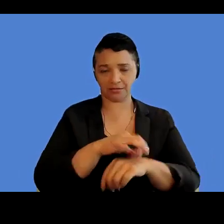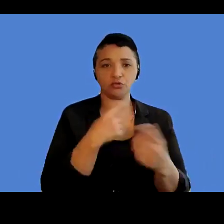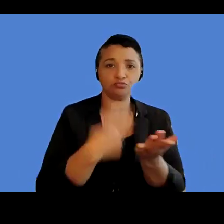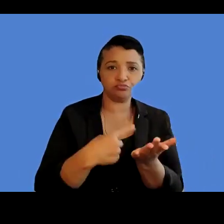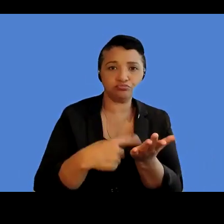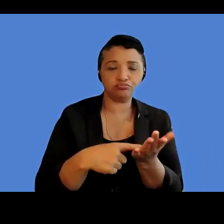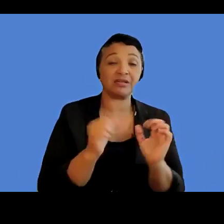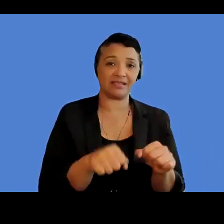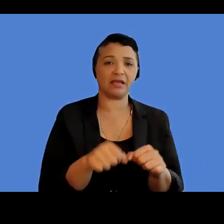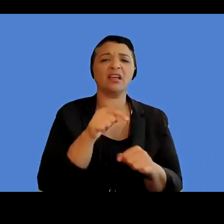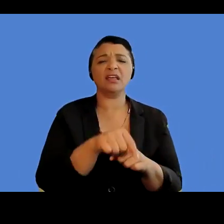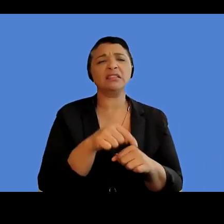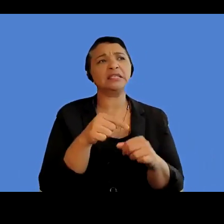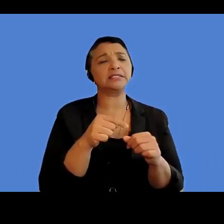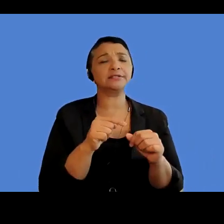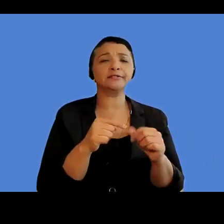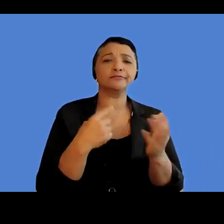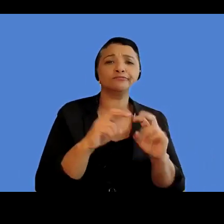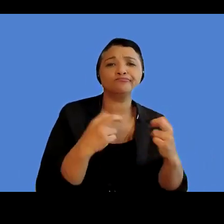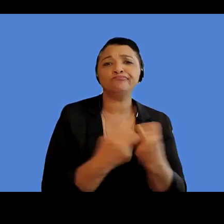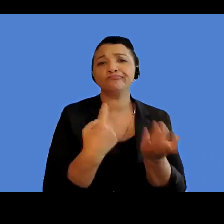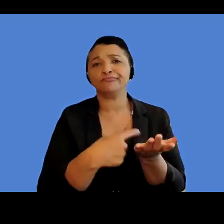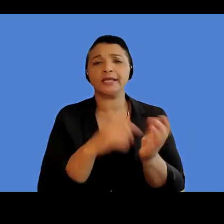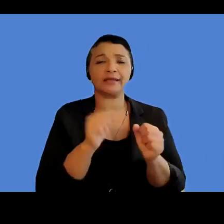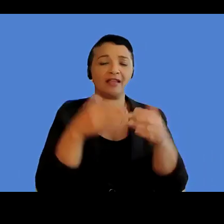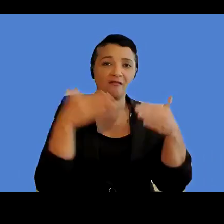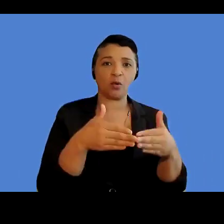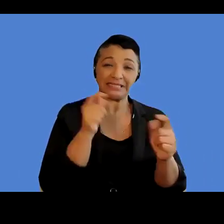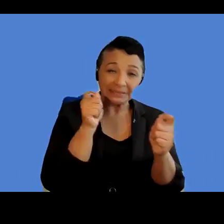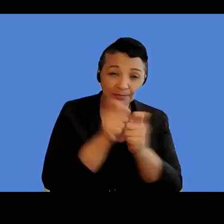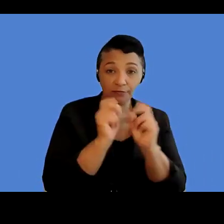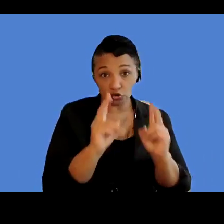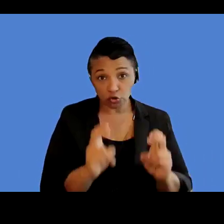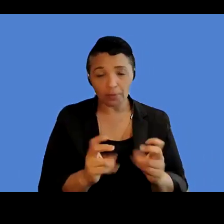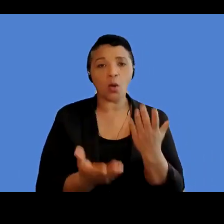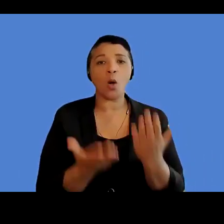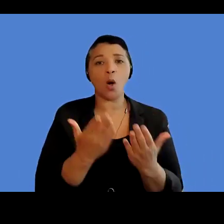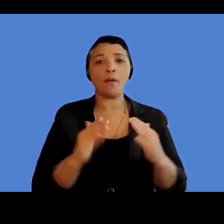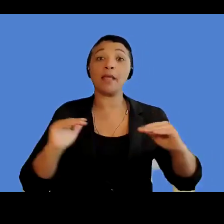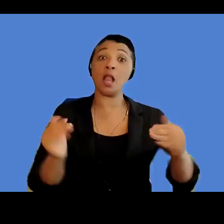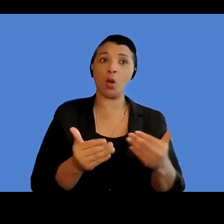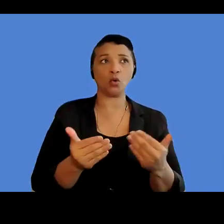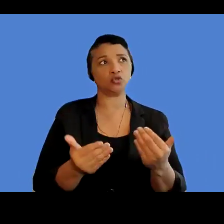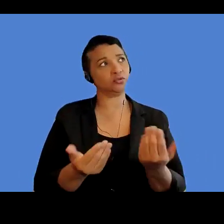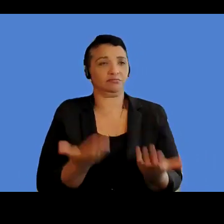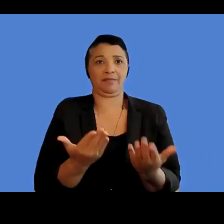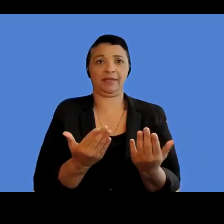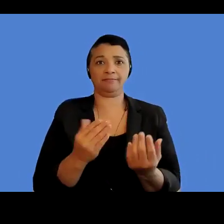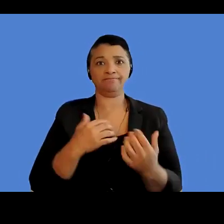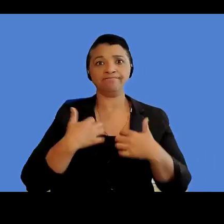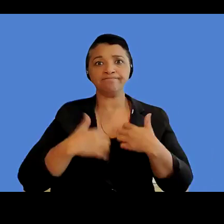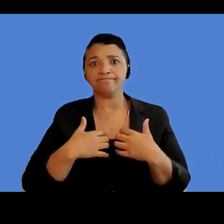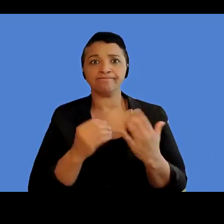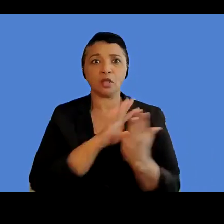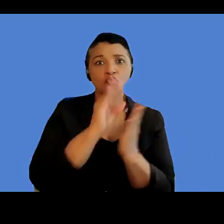that can focus on a very specific topic or, for example, on the launch of an interesting report. And this